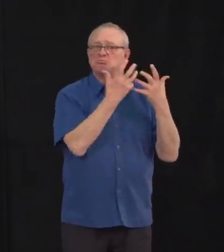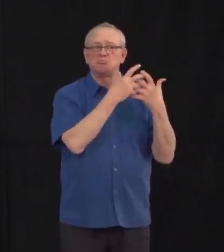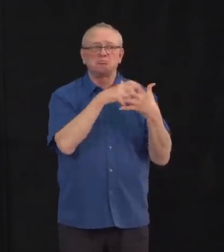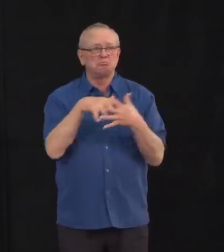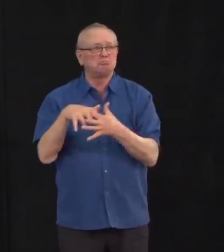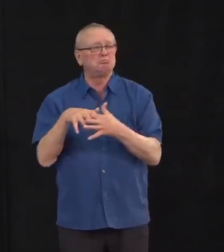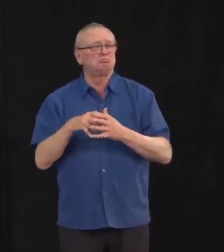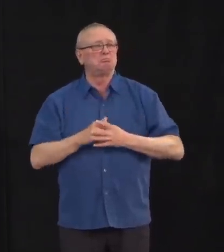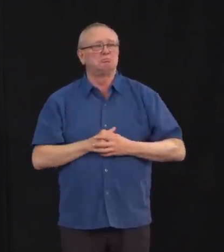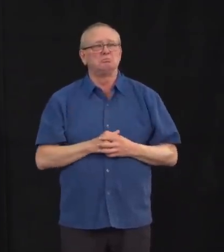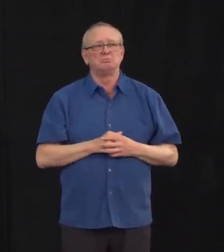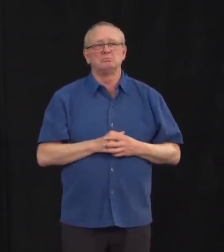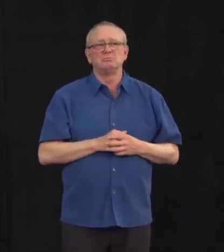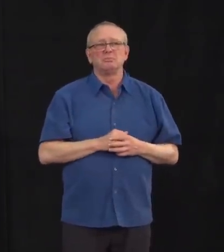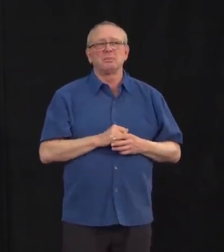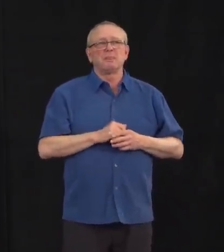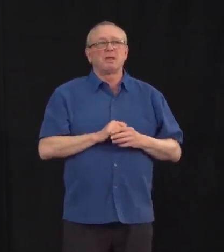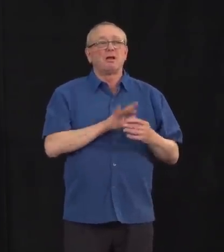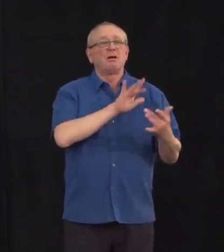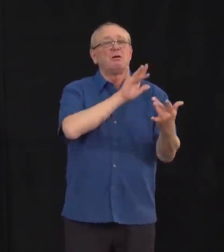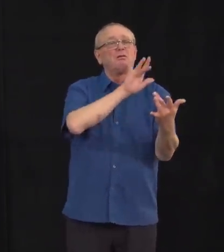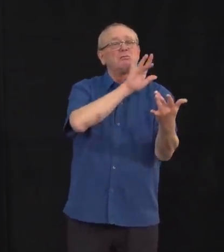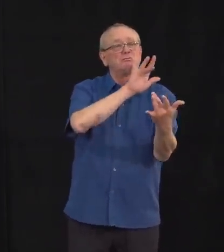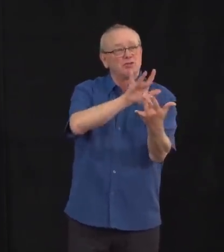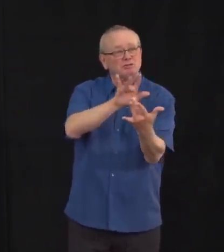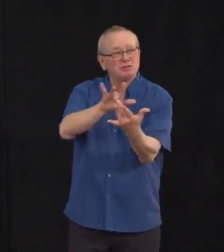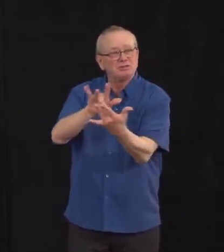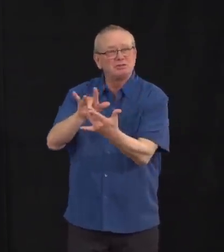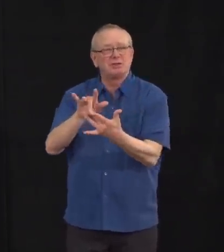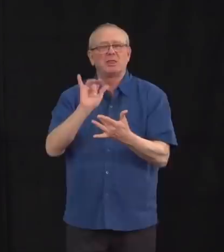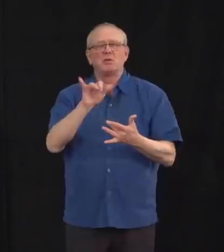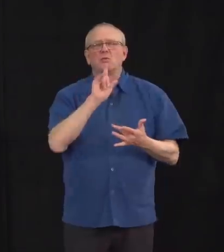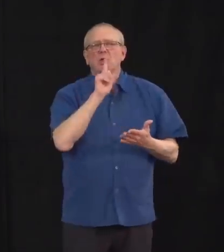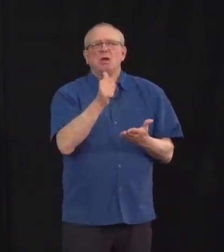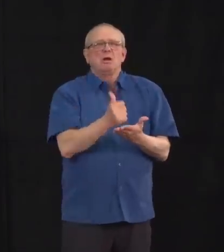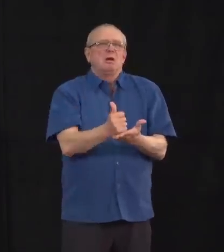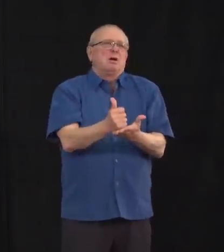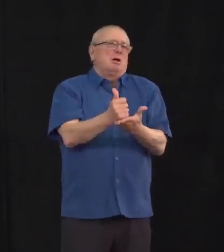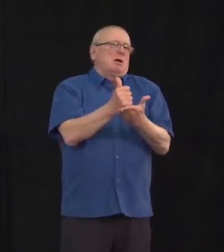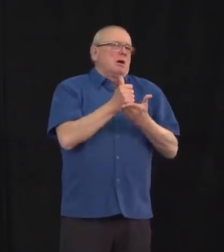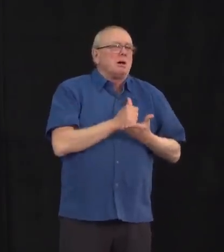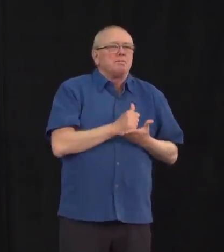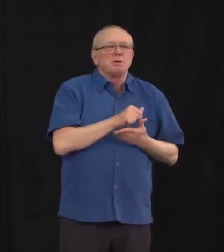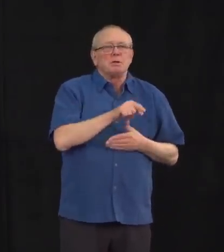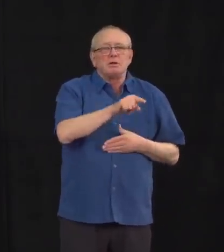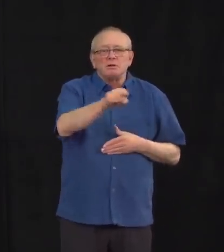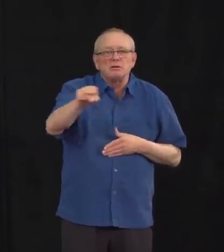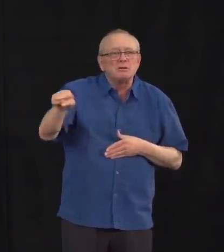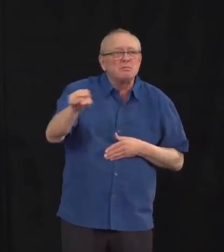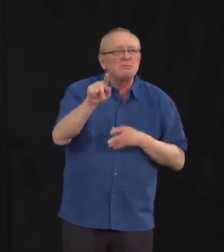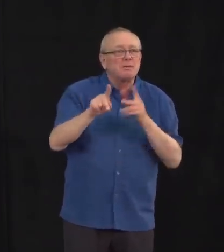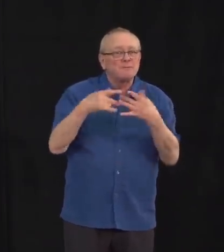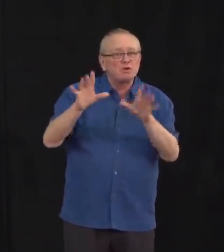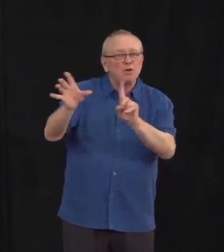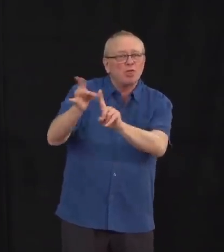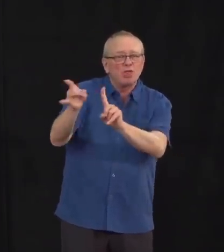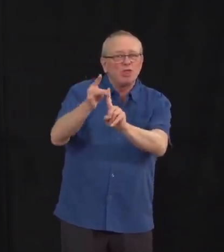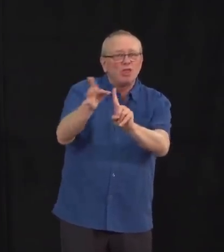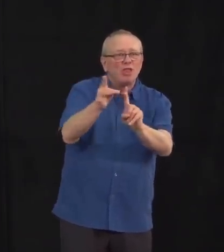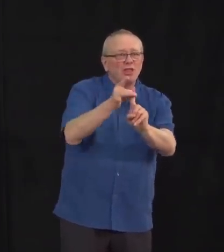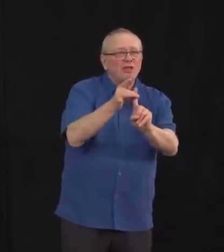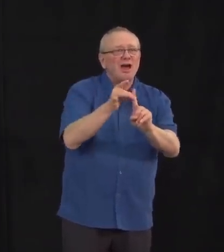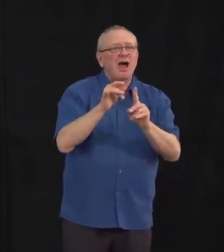this province is an effective way to identify who has COVID-19 and to reduce transmission. Now, last